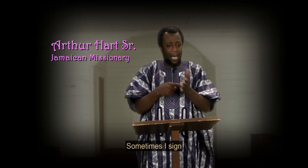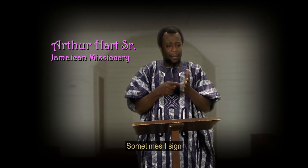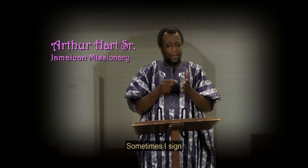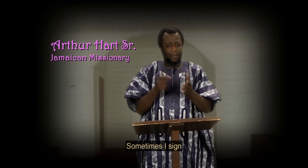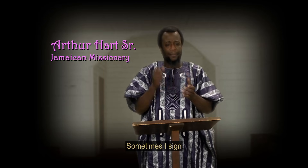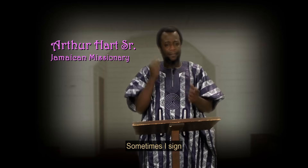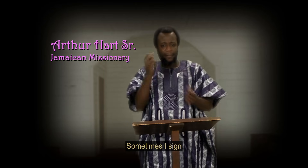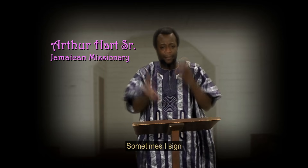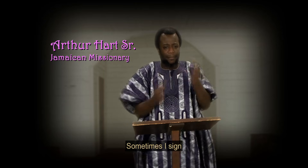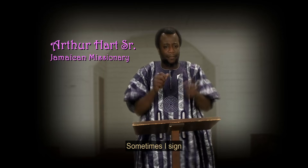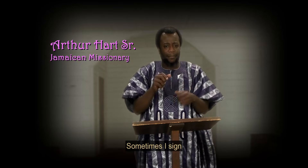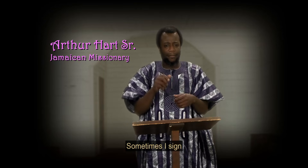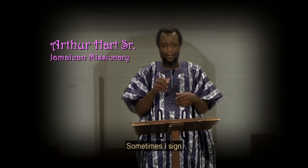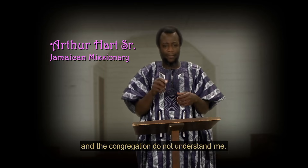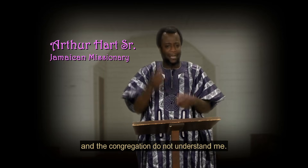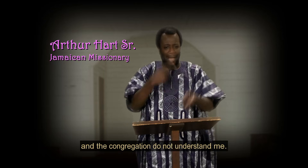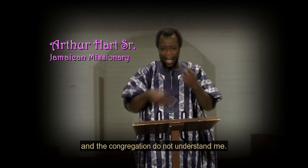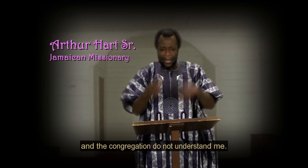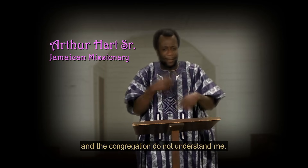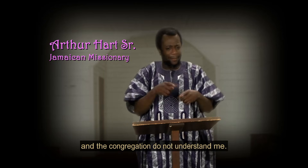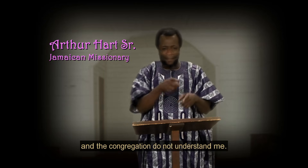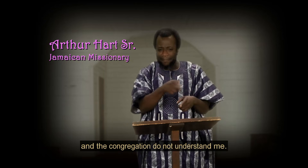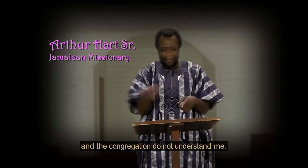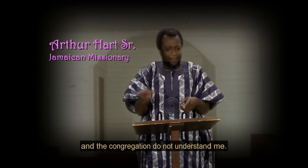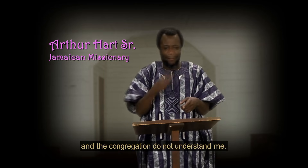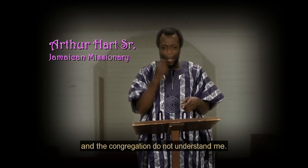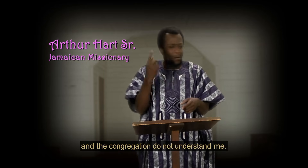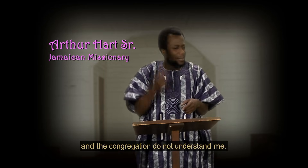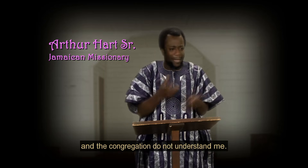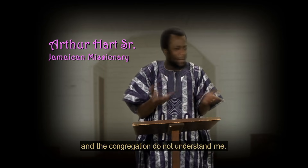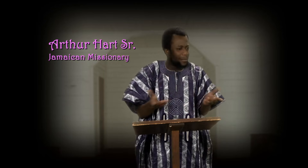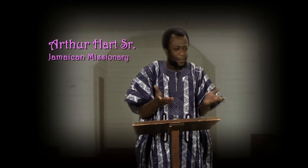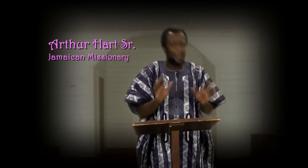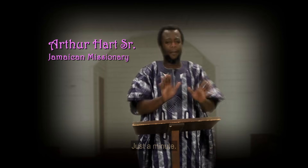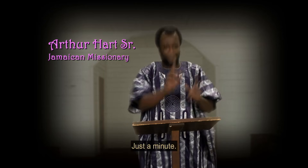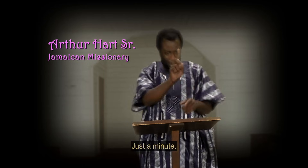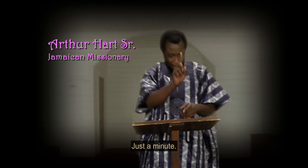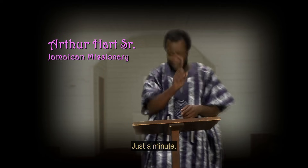Sometimes I sign, and the congregation do not understand me. Just a minute.